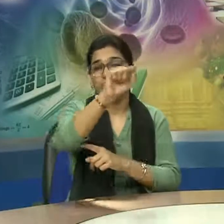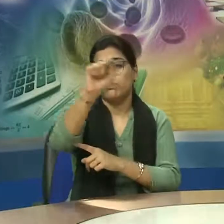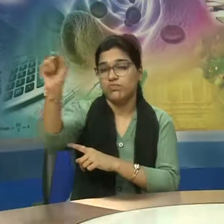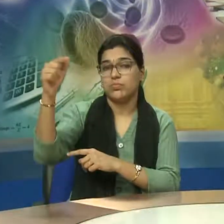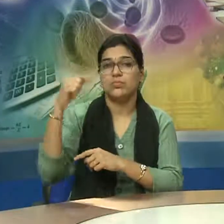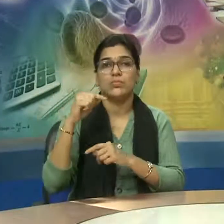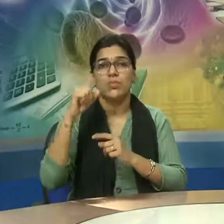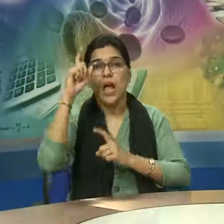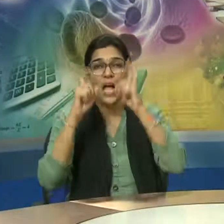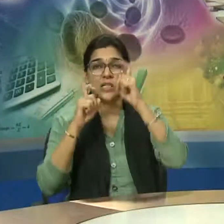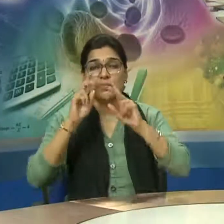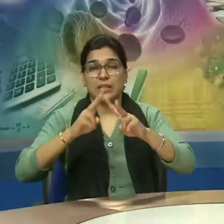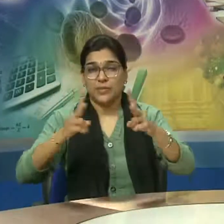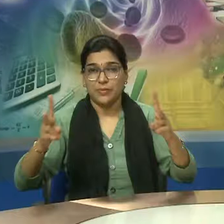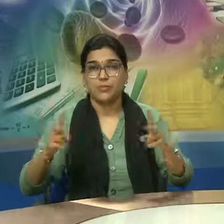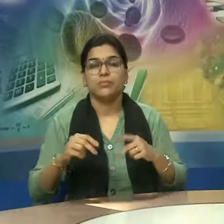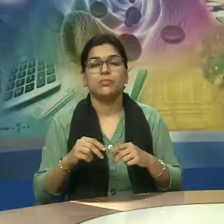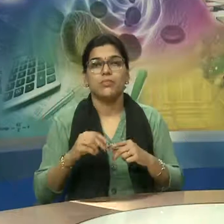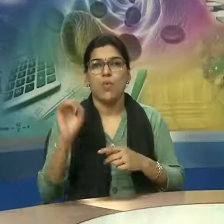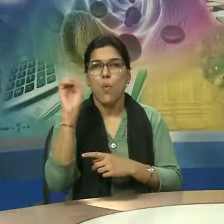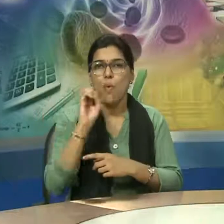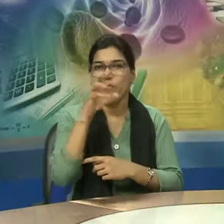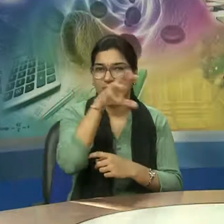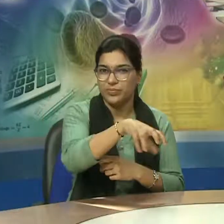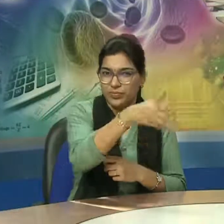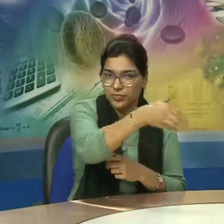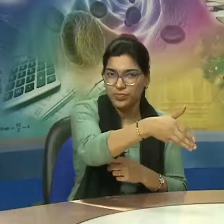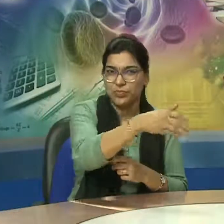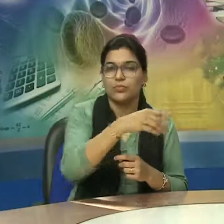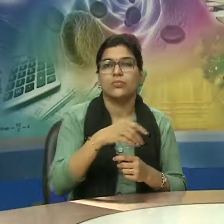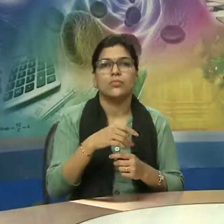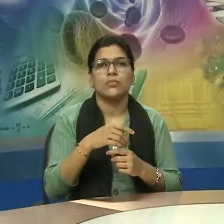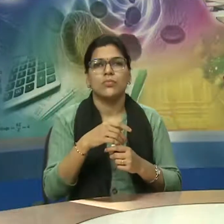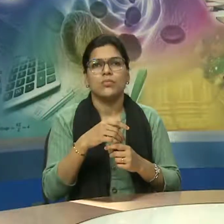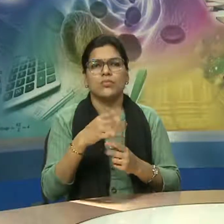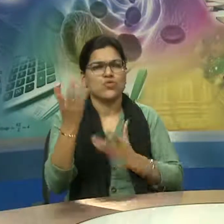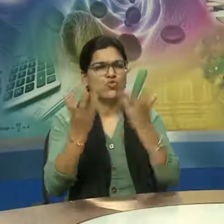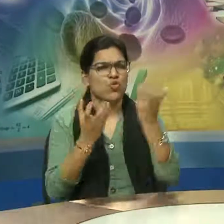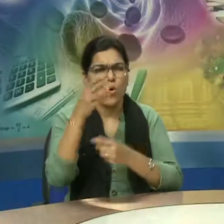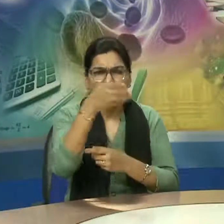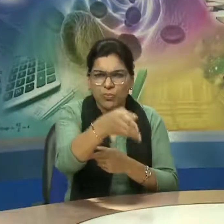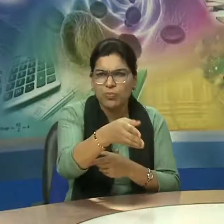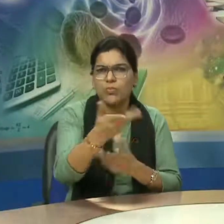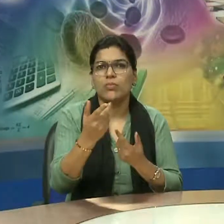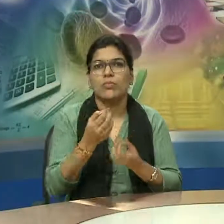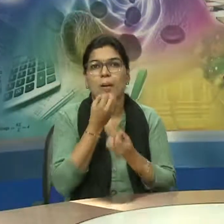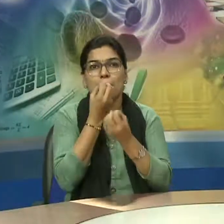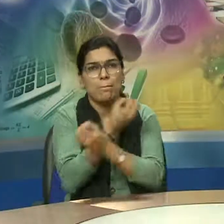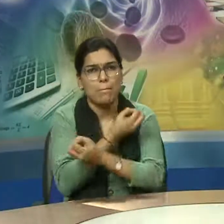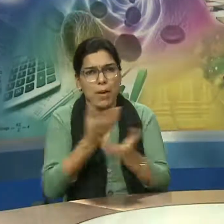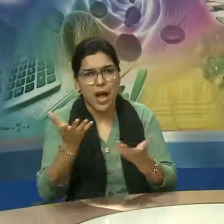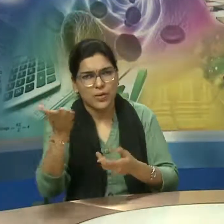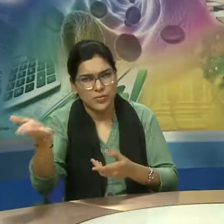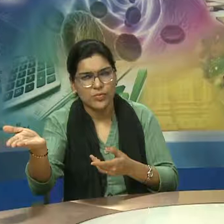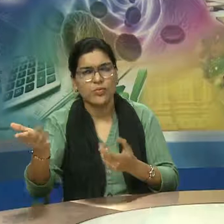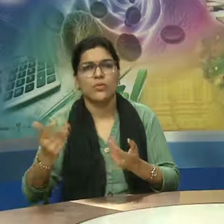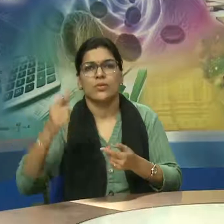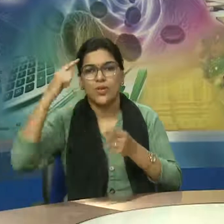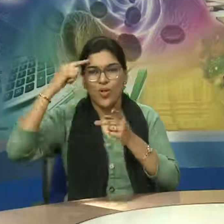The poet says that he behaves very differently in